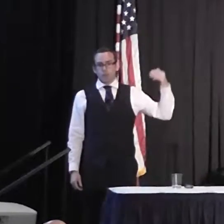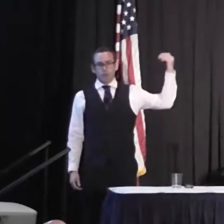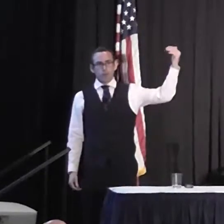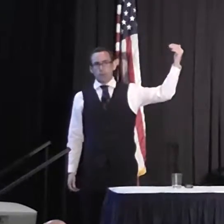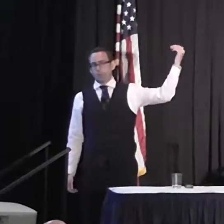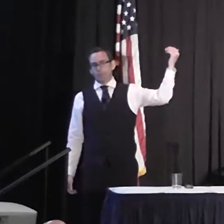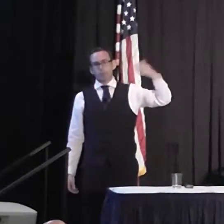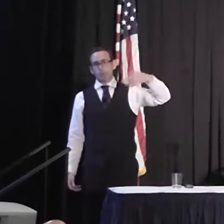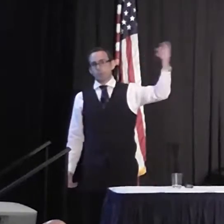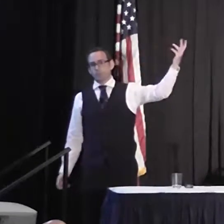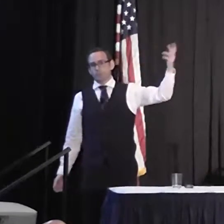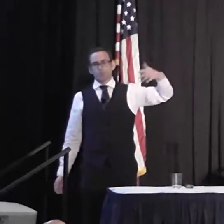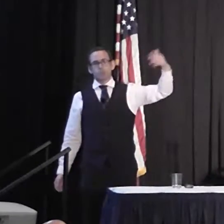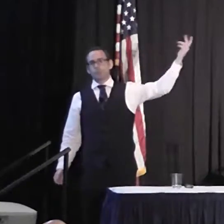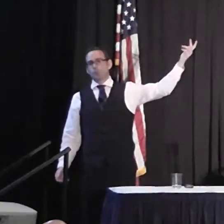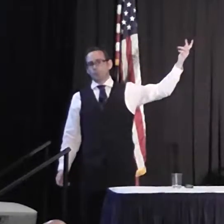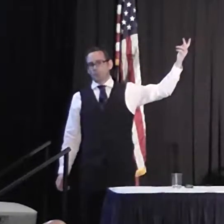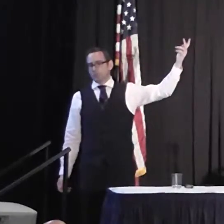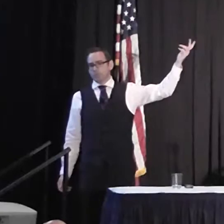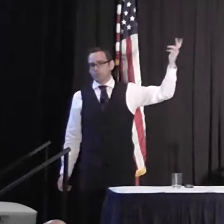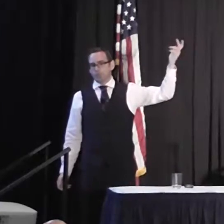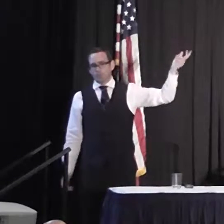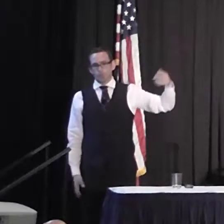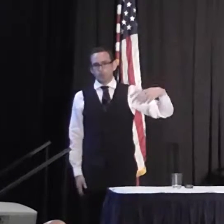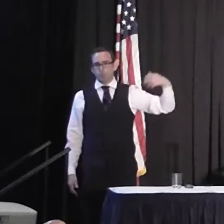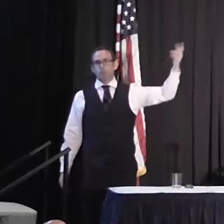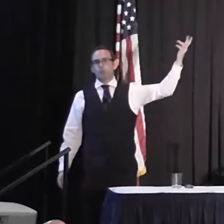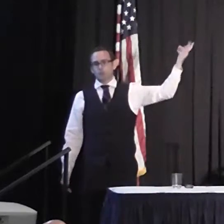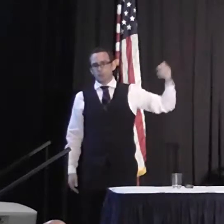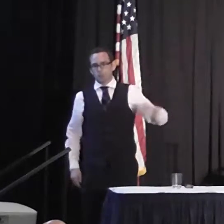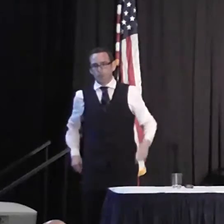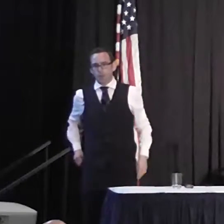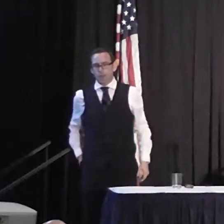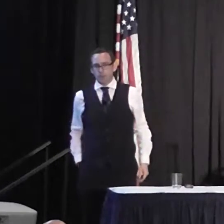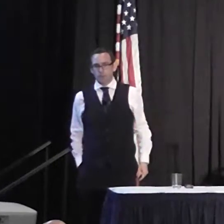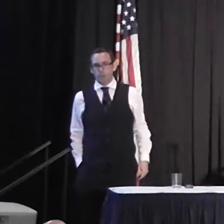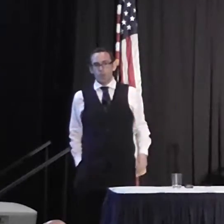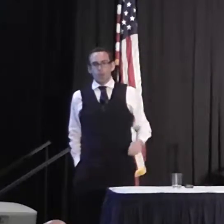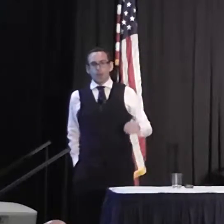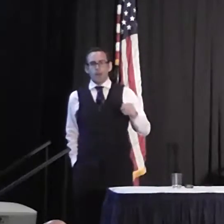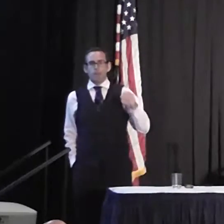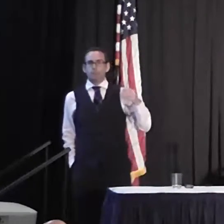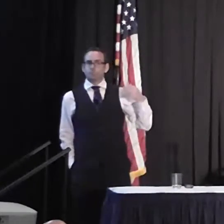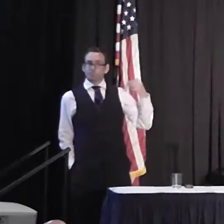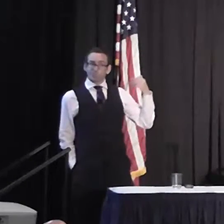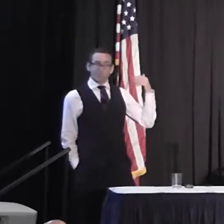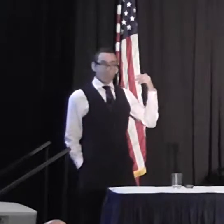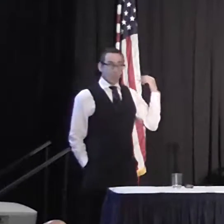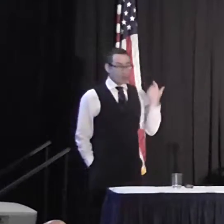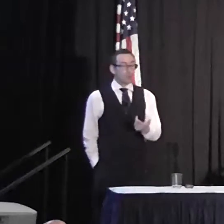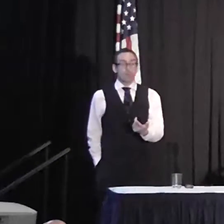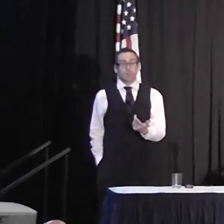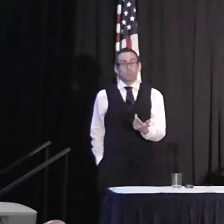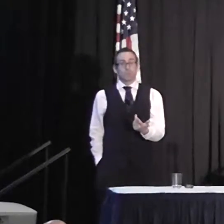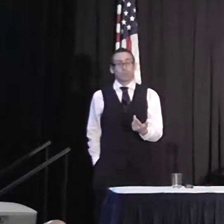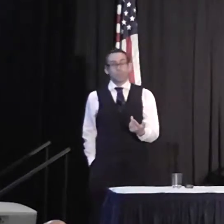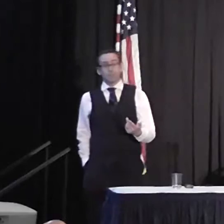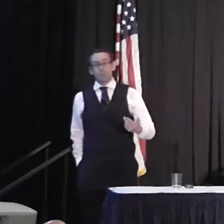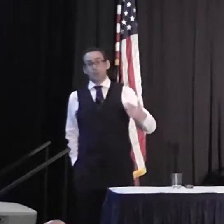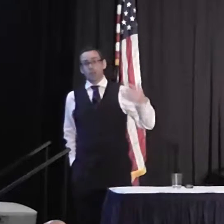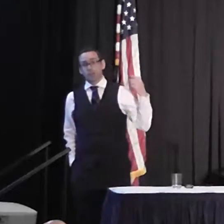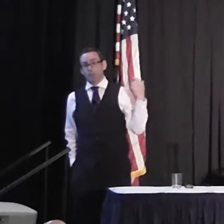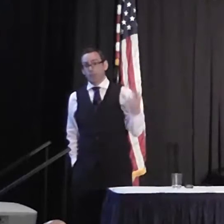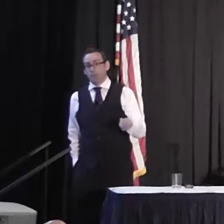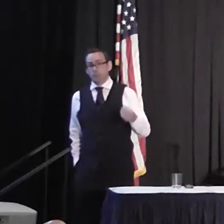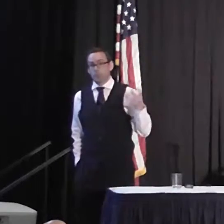out. But they produce sort of 2.6 at the moment, 2.8, something like that. And so a lot of that, the majority of